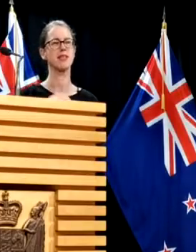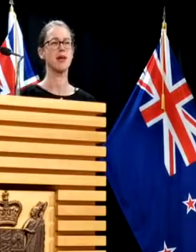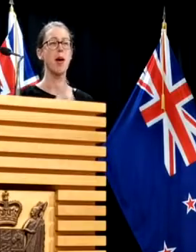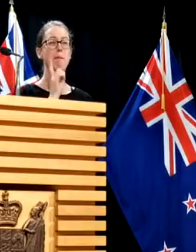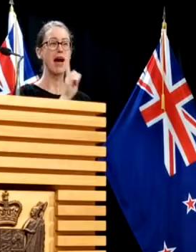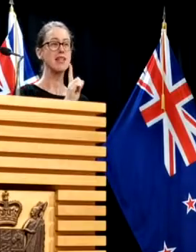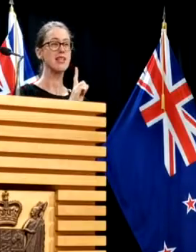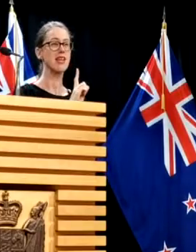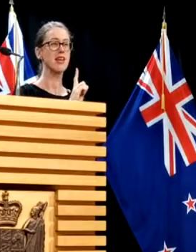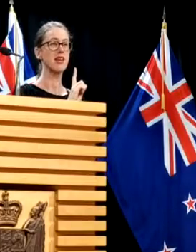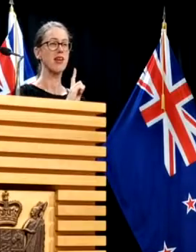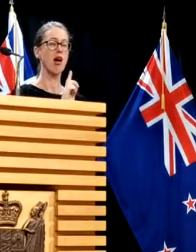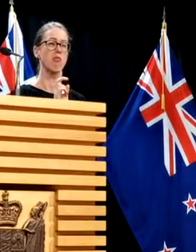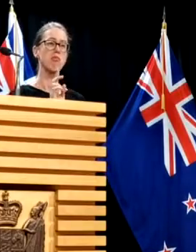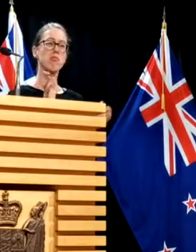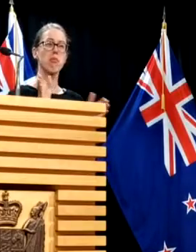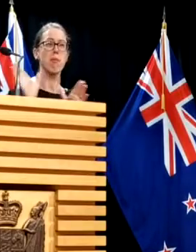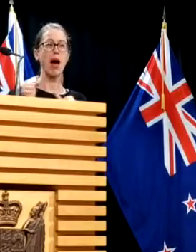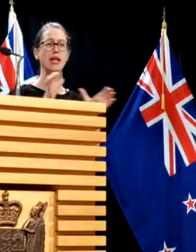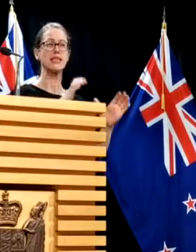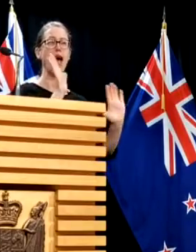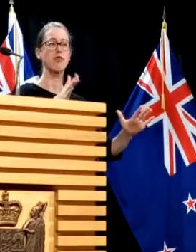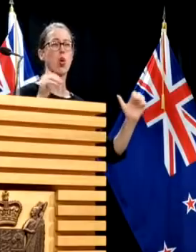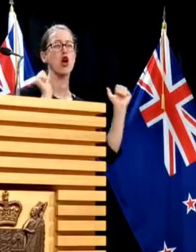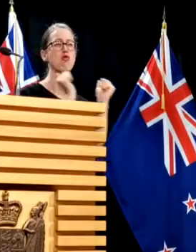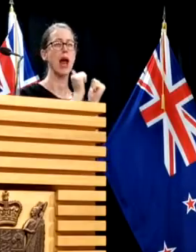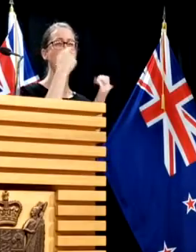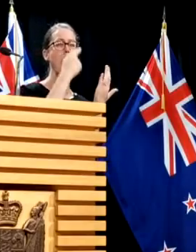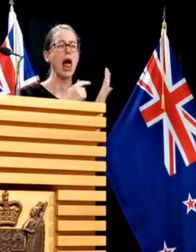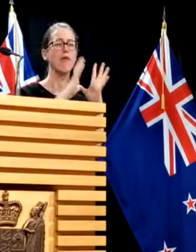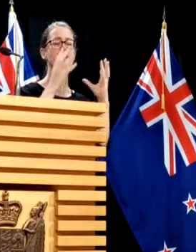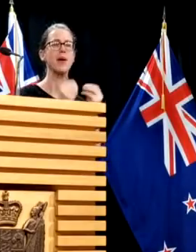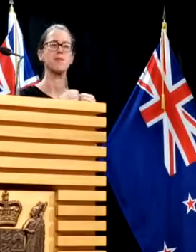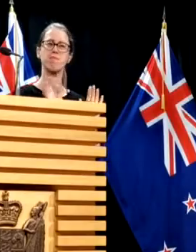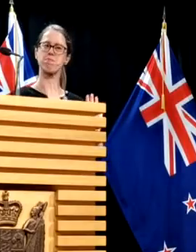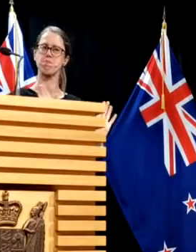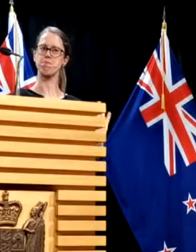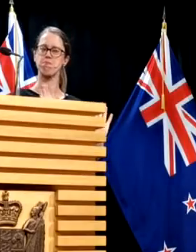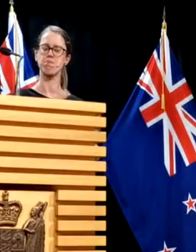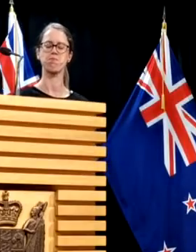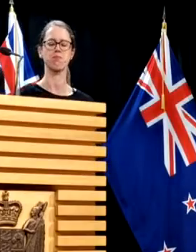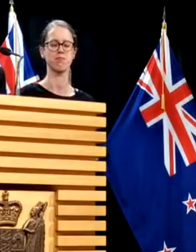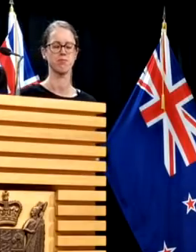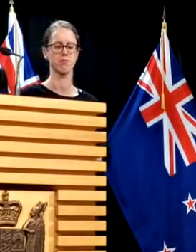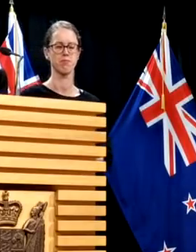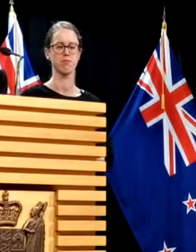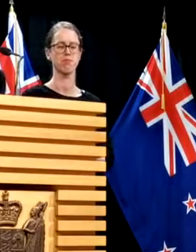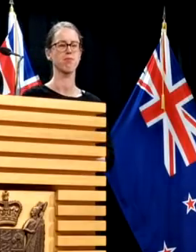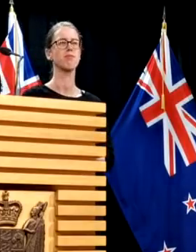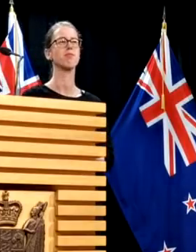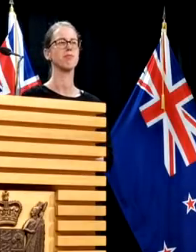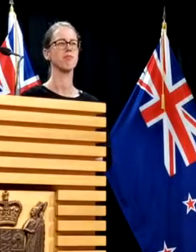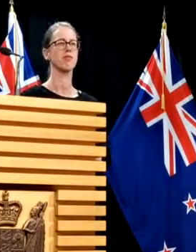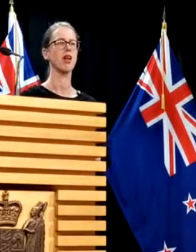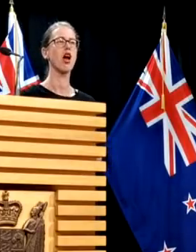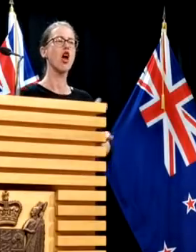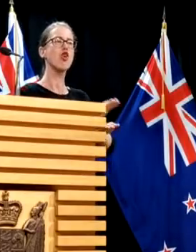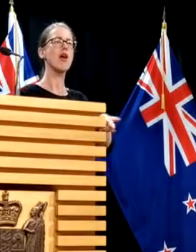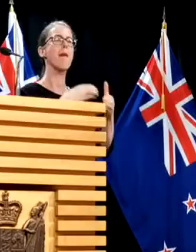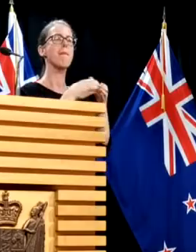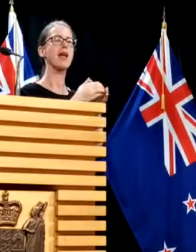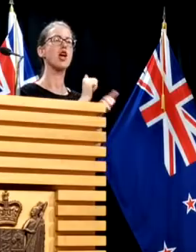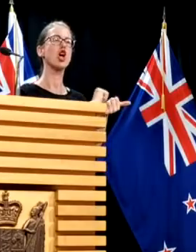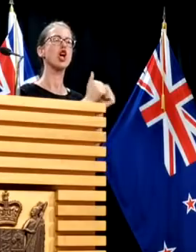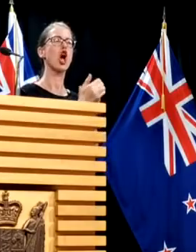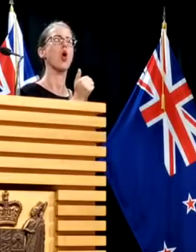any requirement for either party to have to reach consensus. Finally, James Shaw and Marama